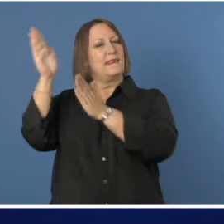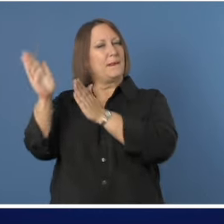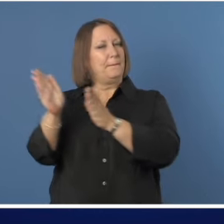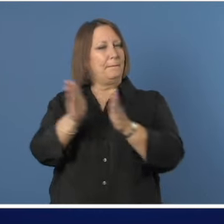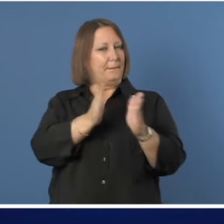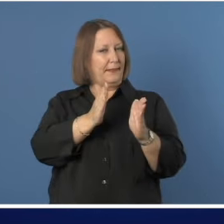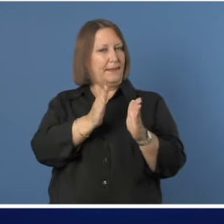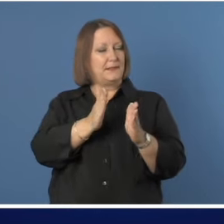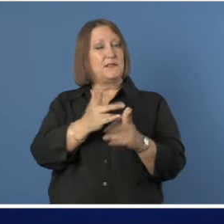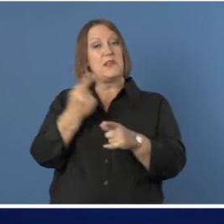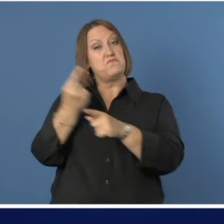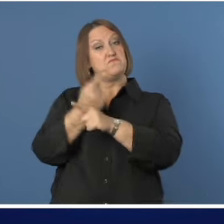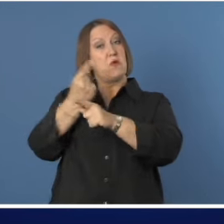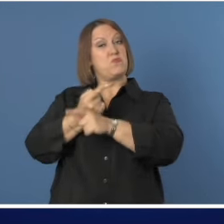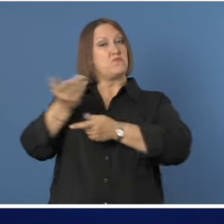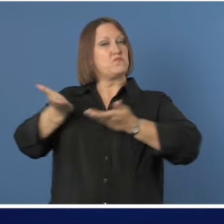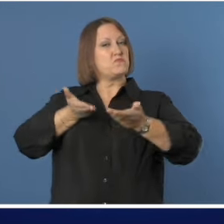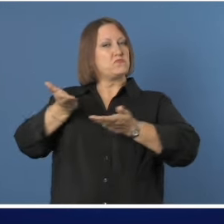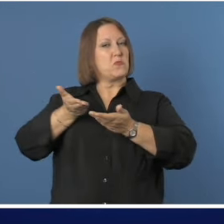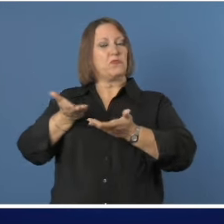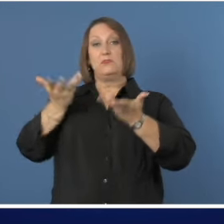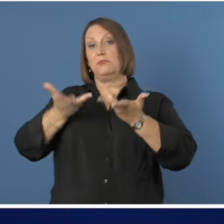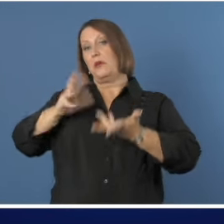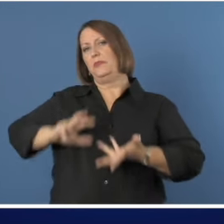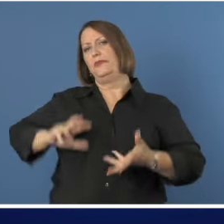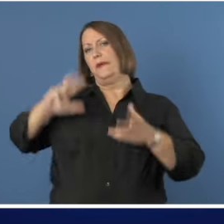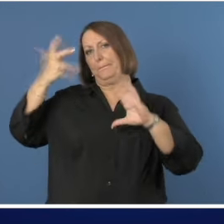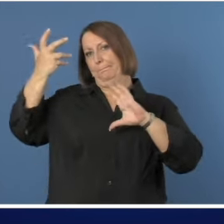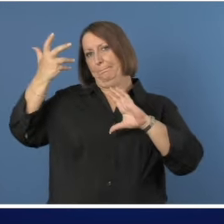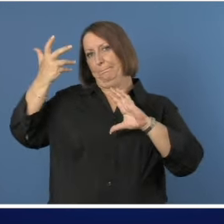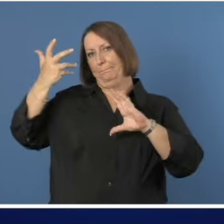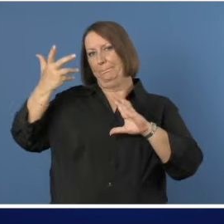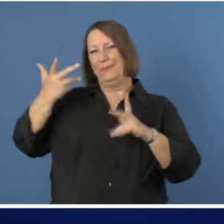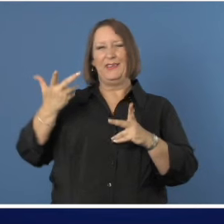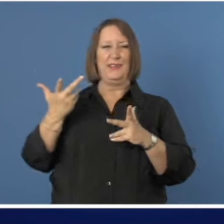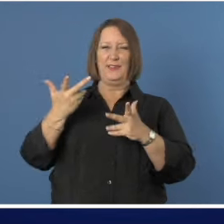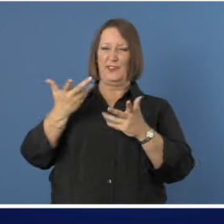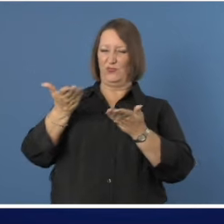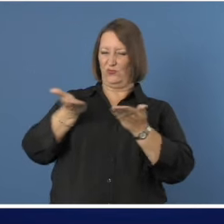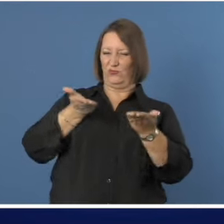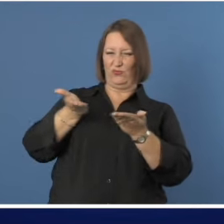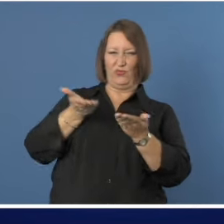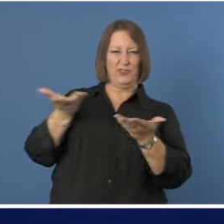Plan for the possibility that usual services may be disrupted.